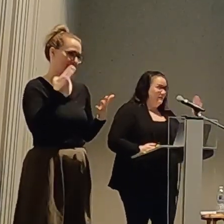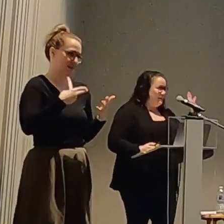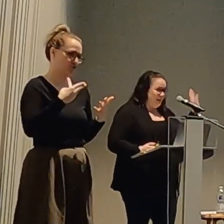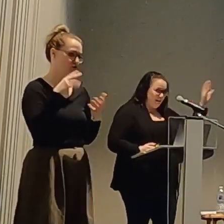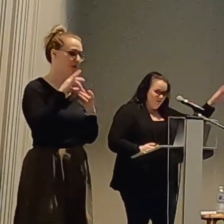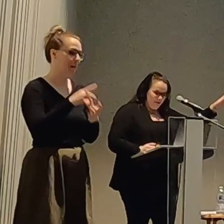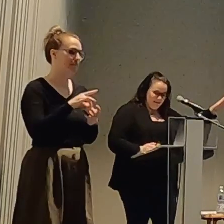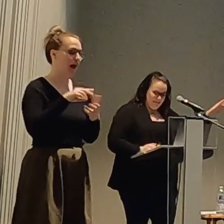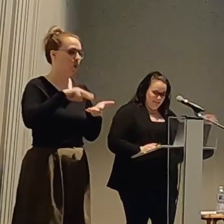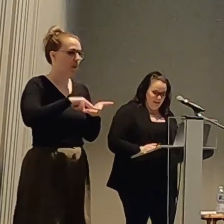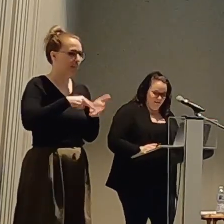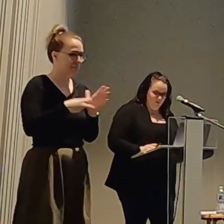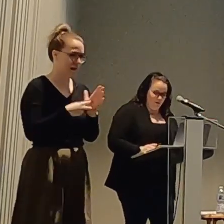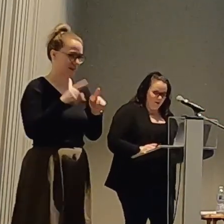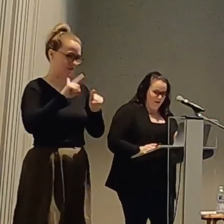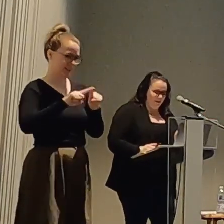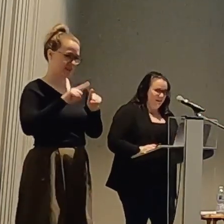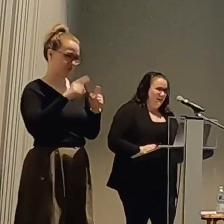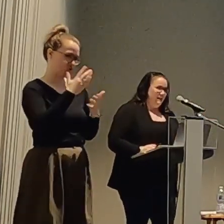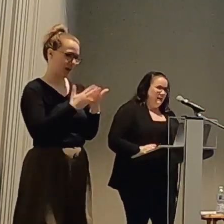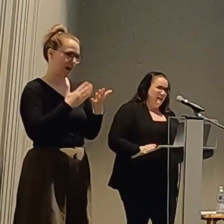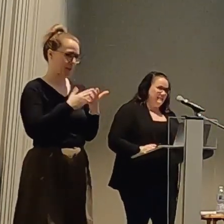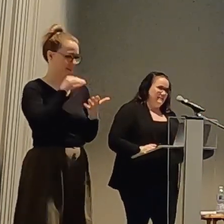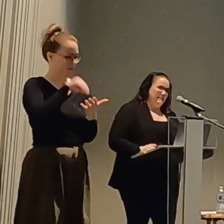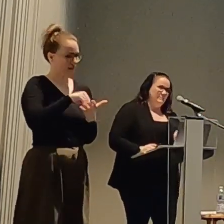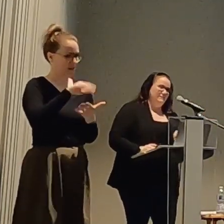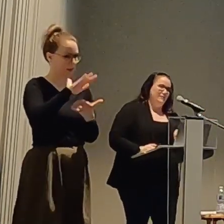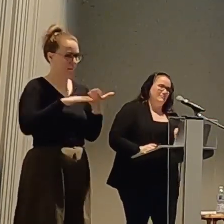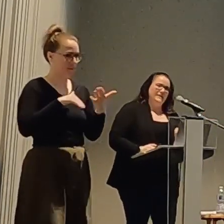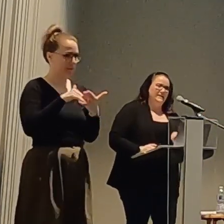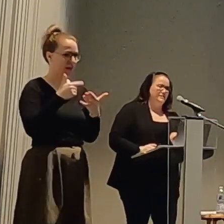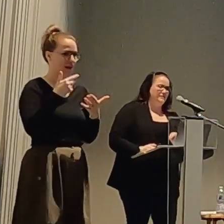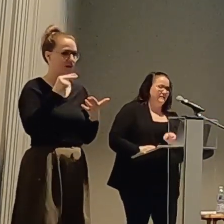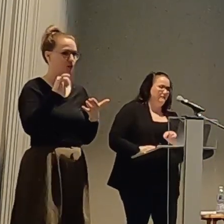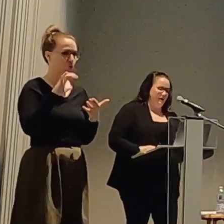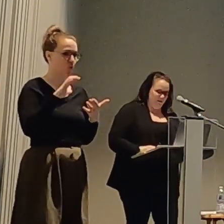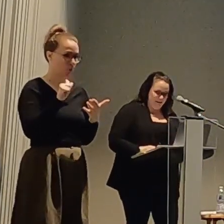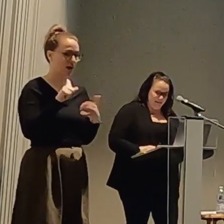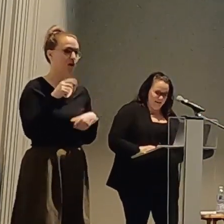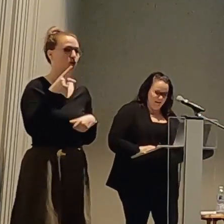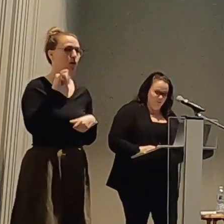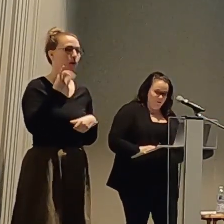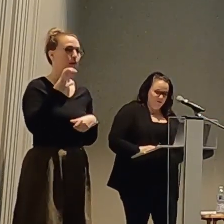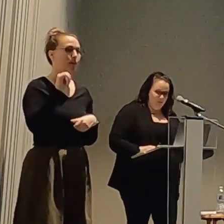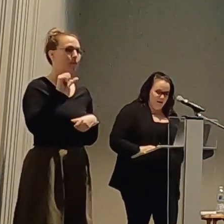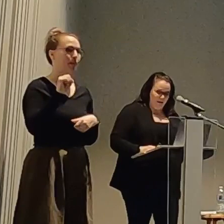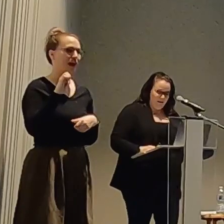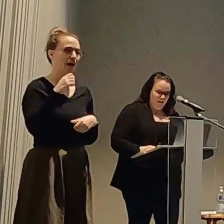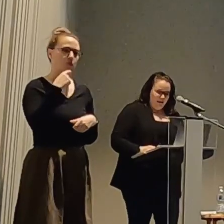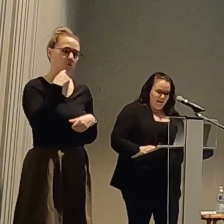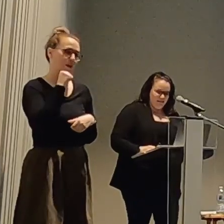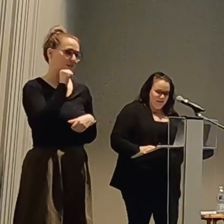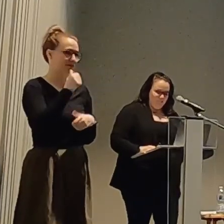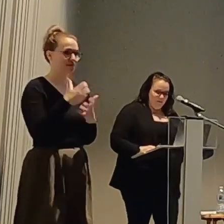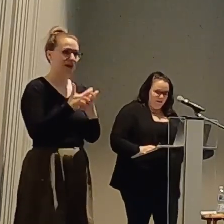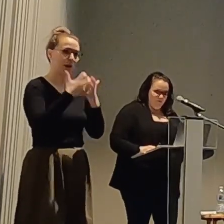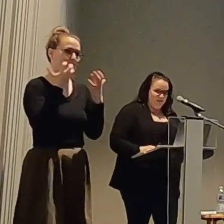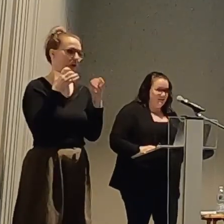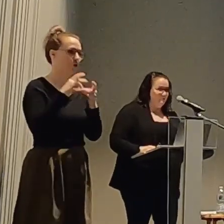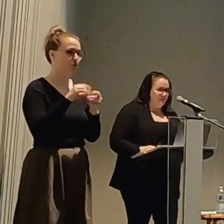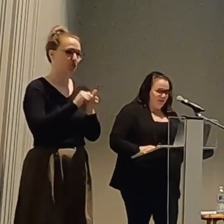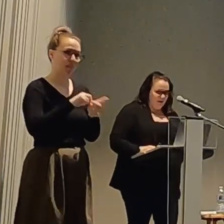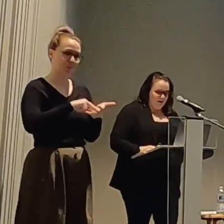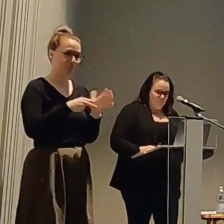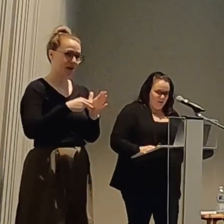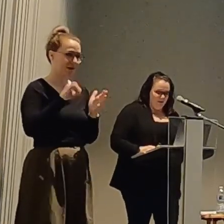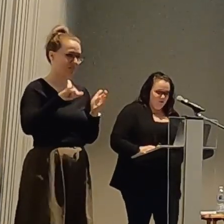of the elements inside of Guernica. As I said before, Picasso said very little about the meaning, except that it